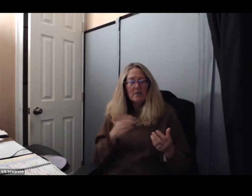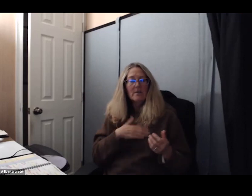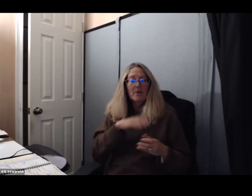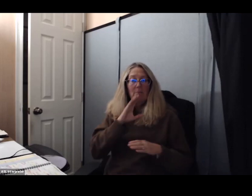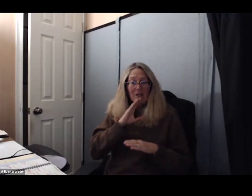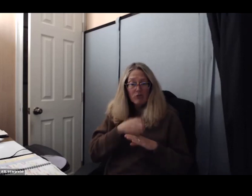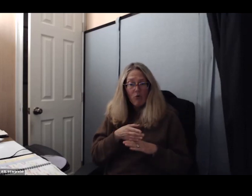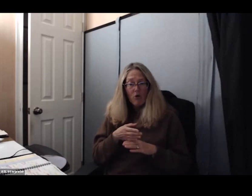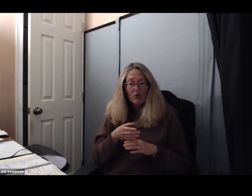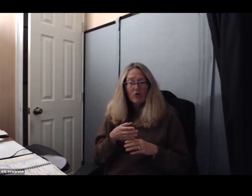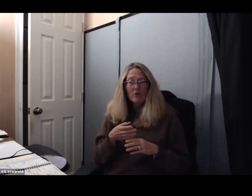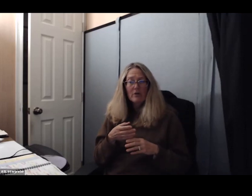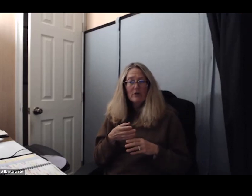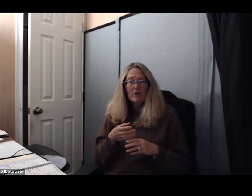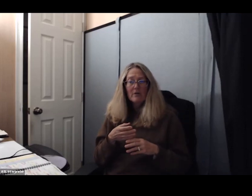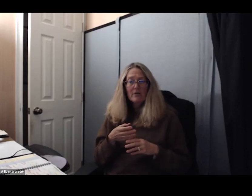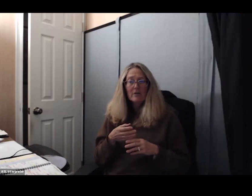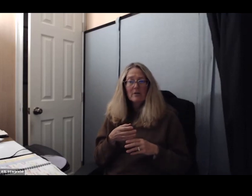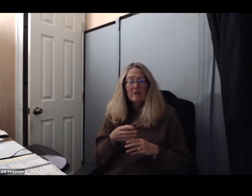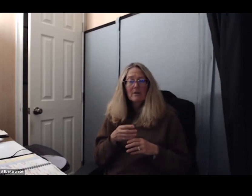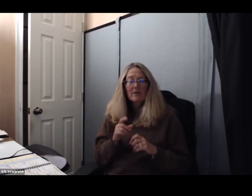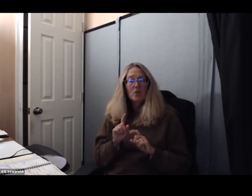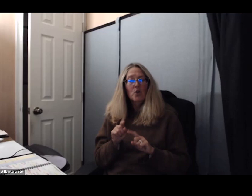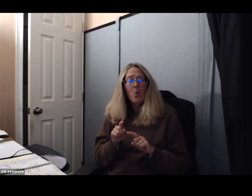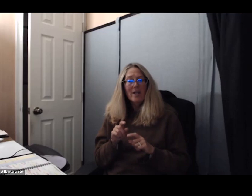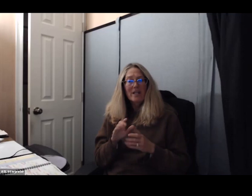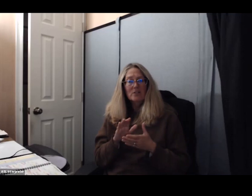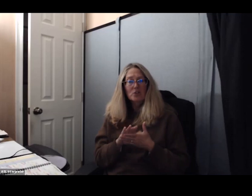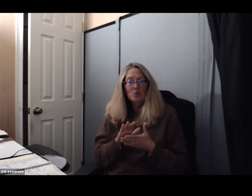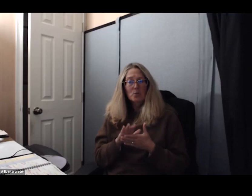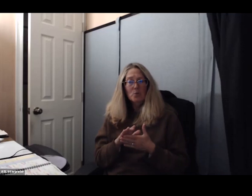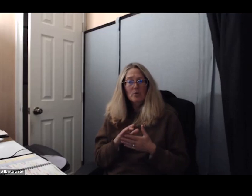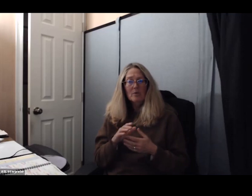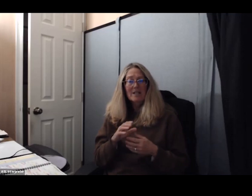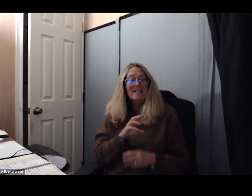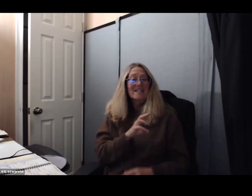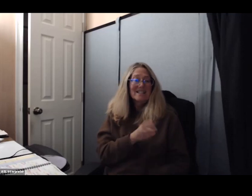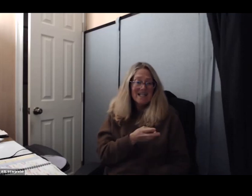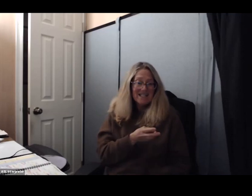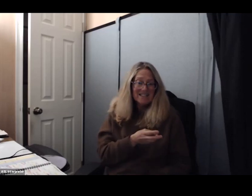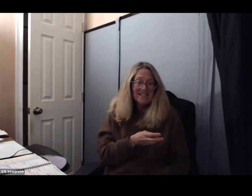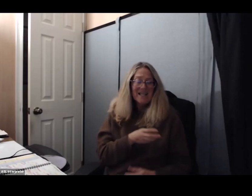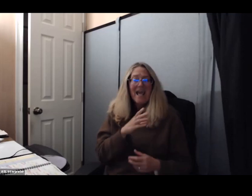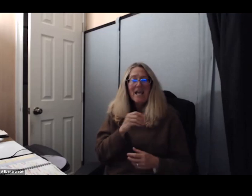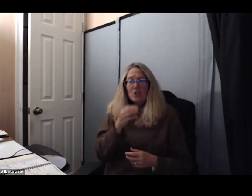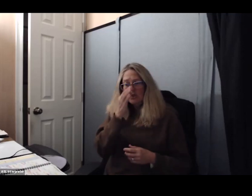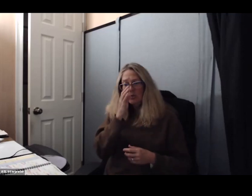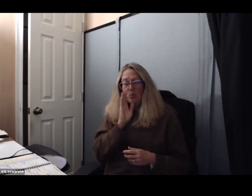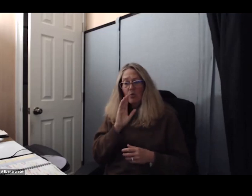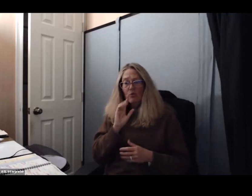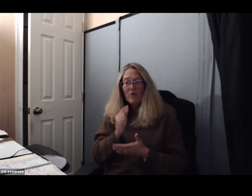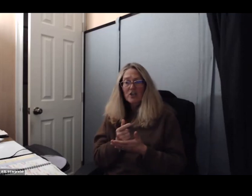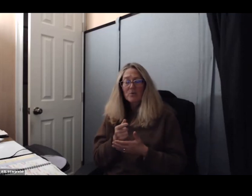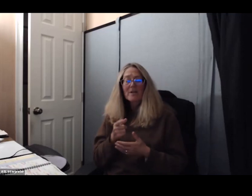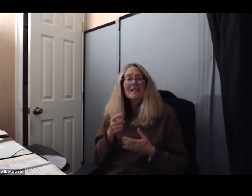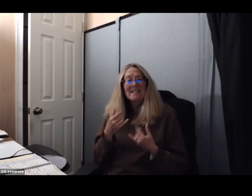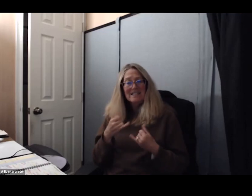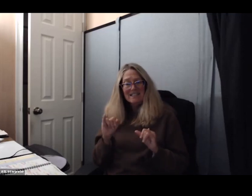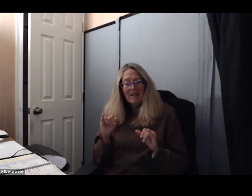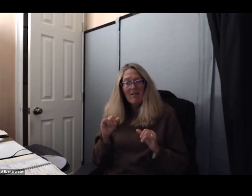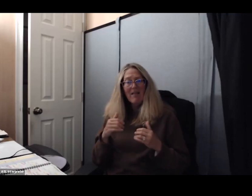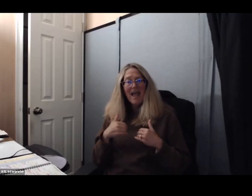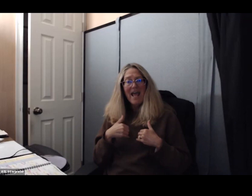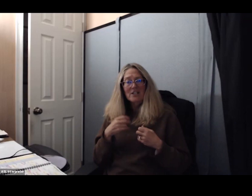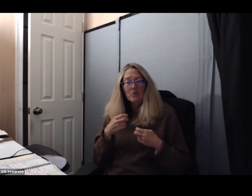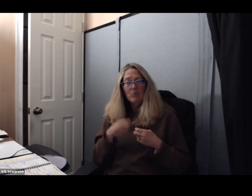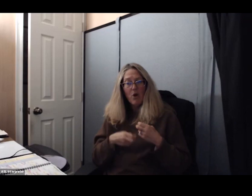daughter, she's been going through this since school started, and she's a 6th grader, and she's going to be graduating, and she still has to have these problems, and